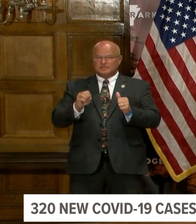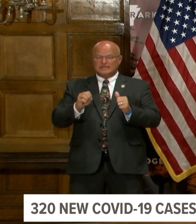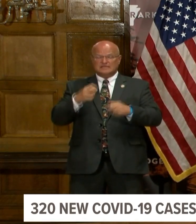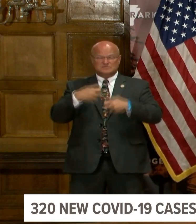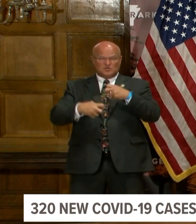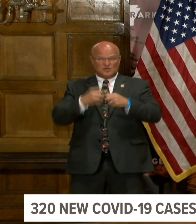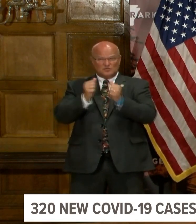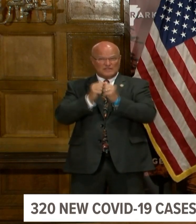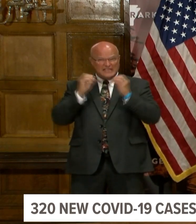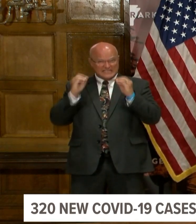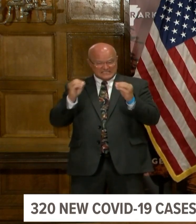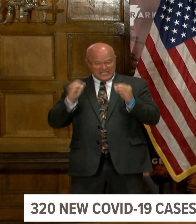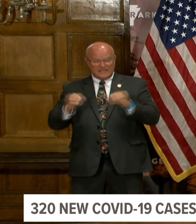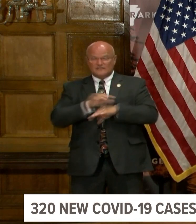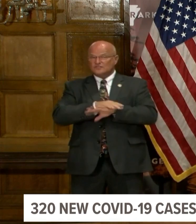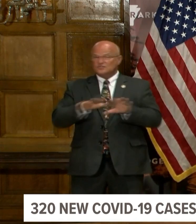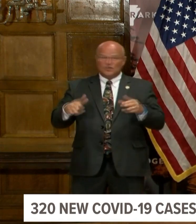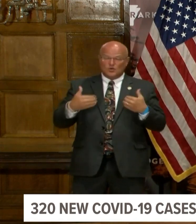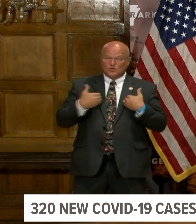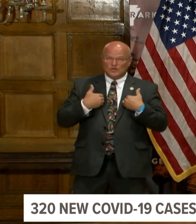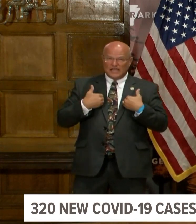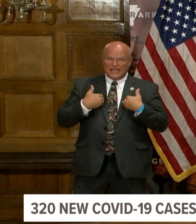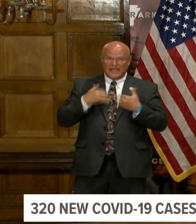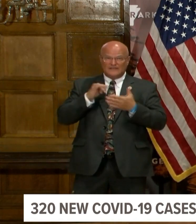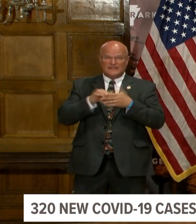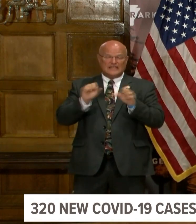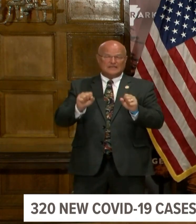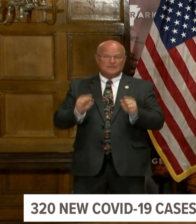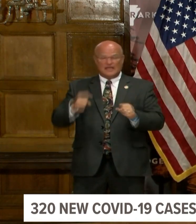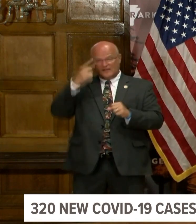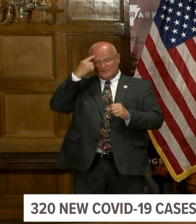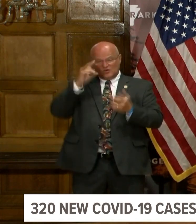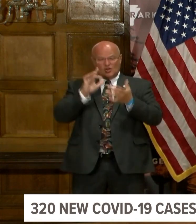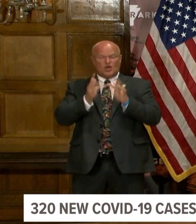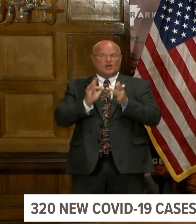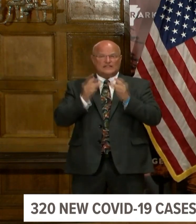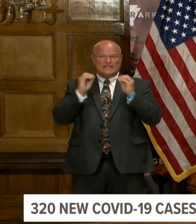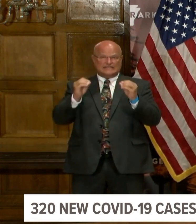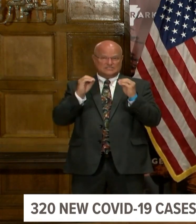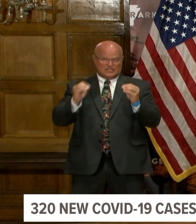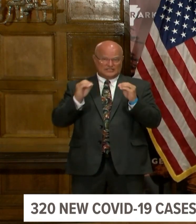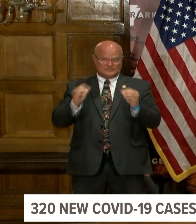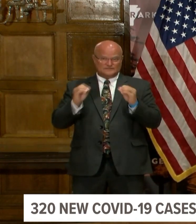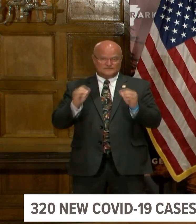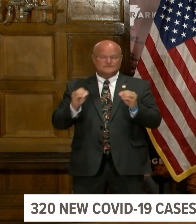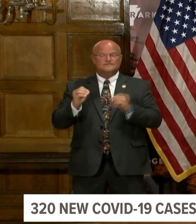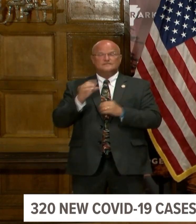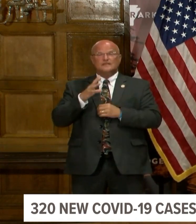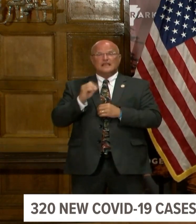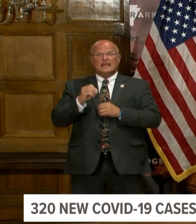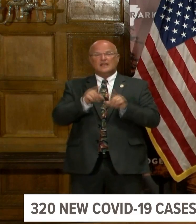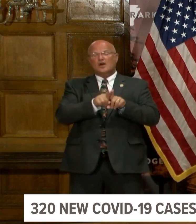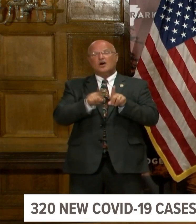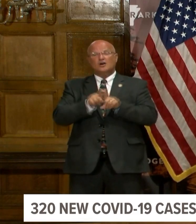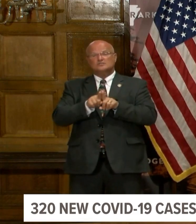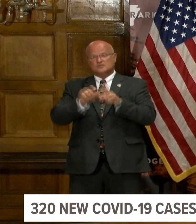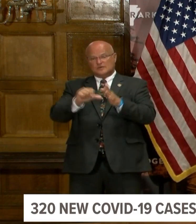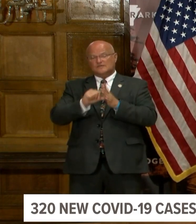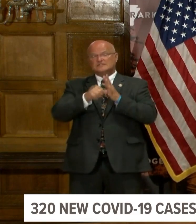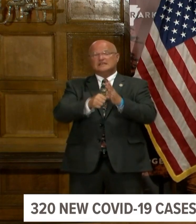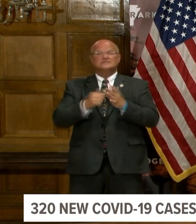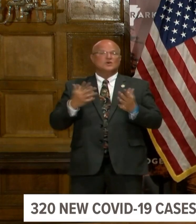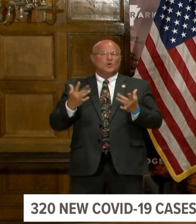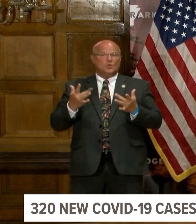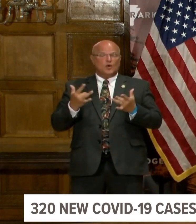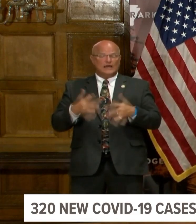in education if you don't have that capacity for online education. And it also emphasizes why